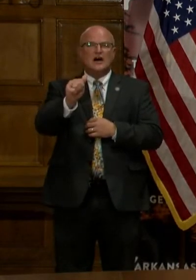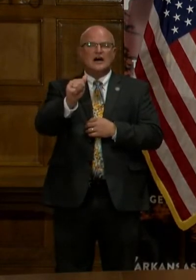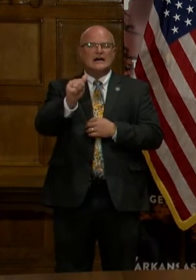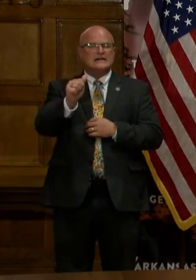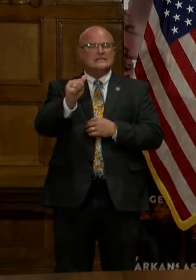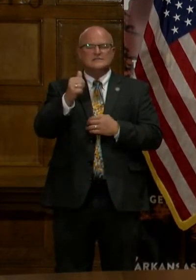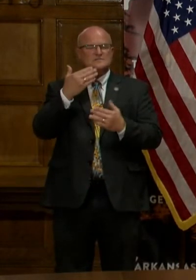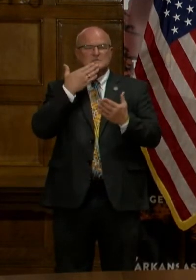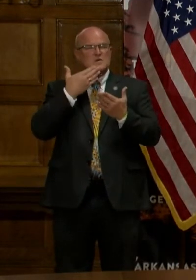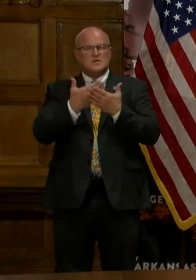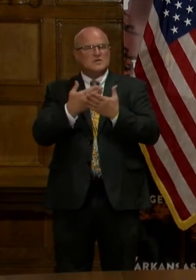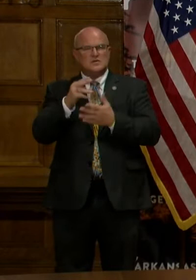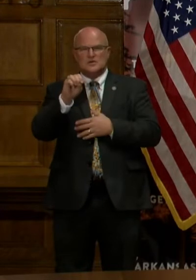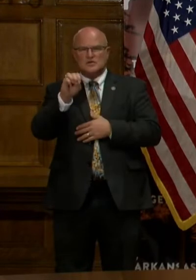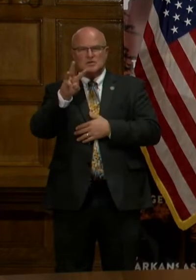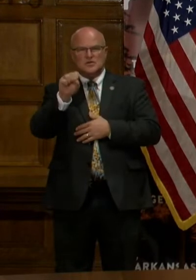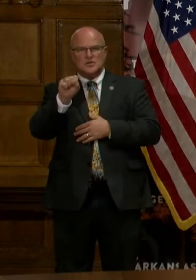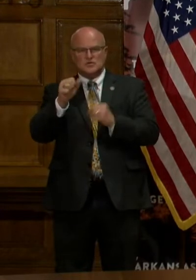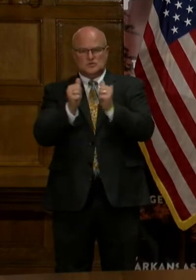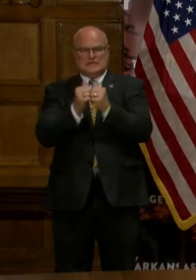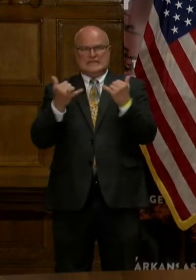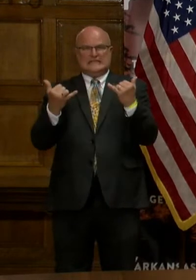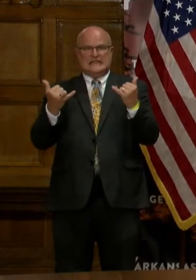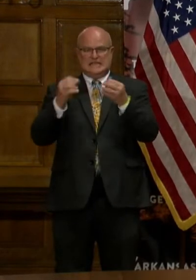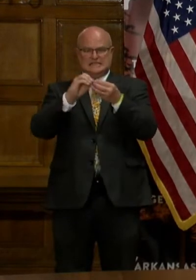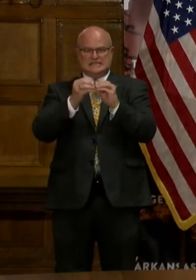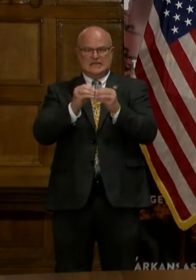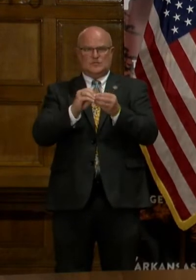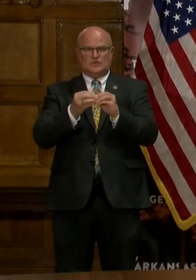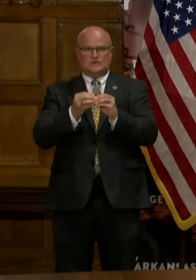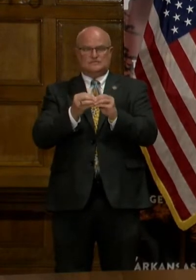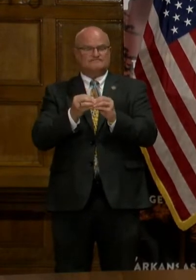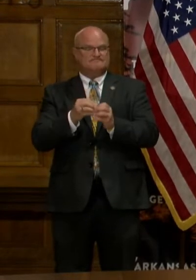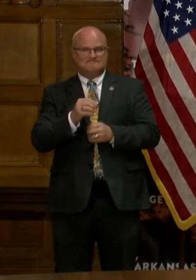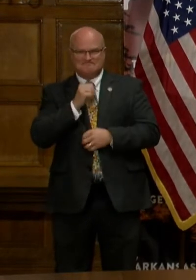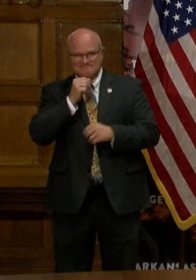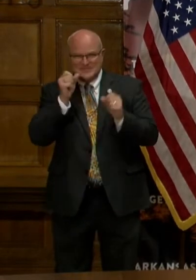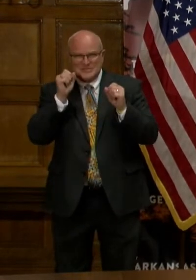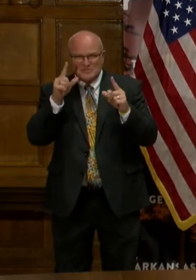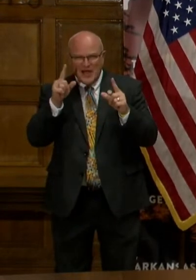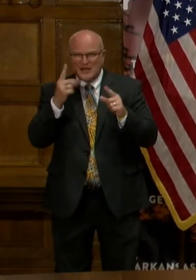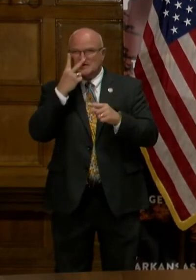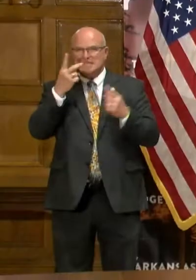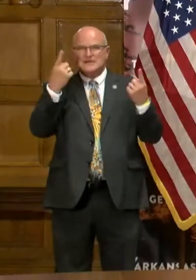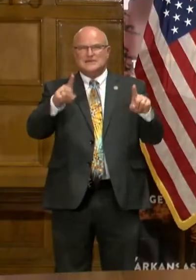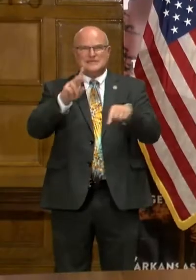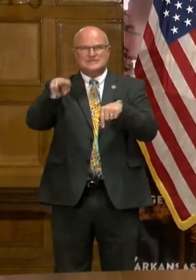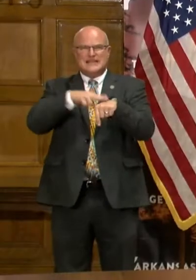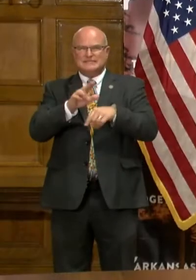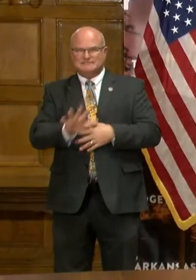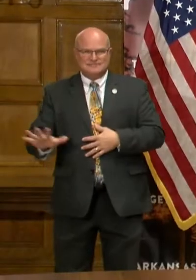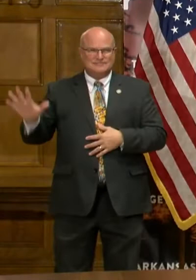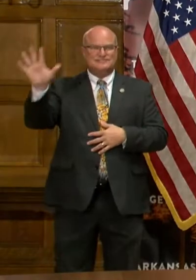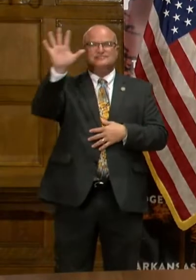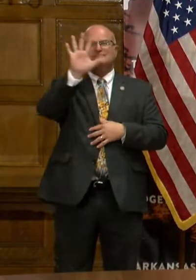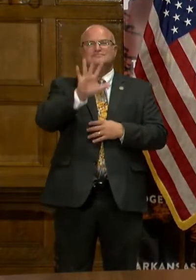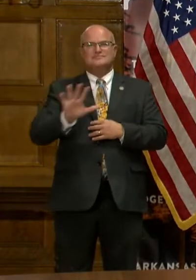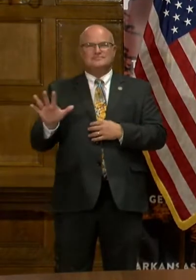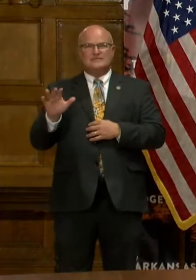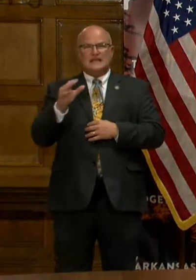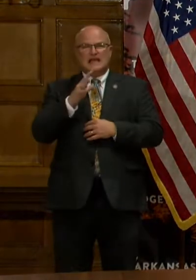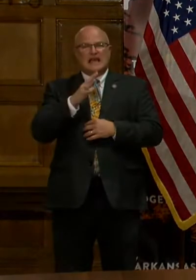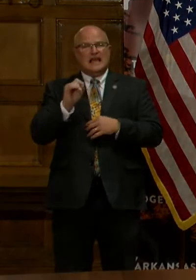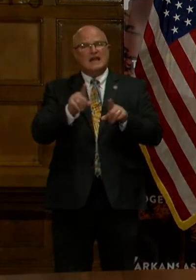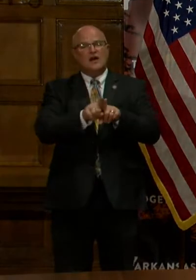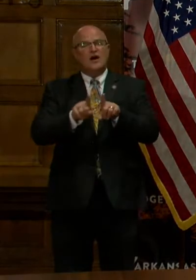very little good news in today's numbers. That's probably not a surprise as we see what's happening nationally,